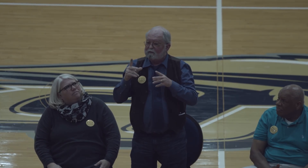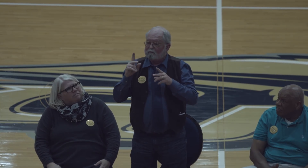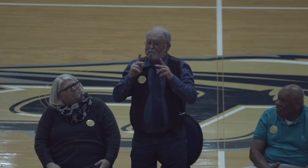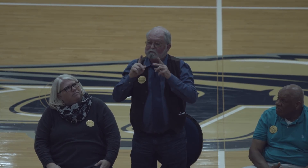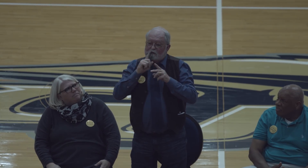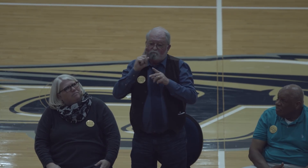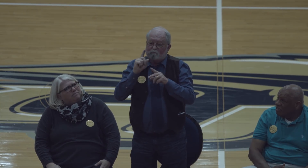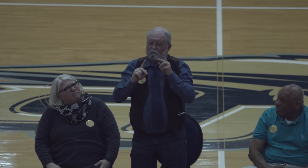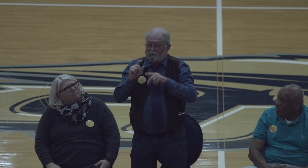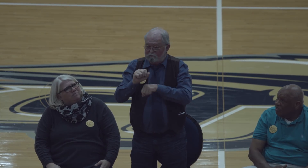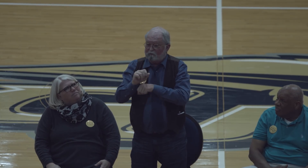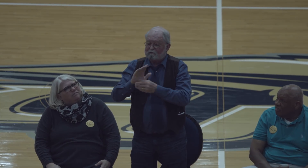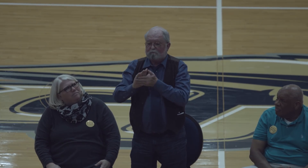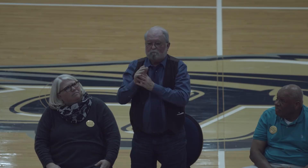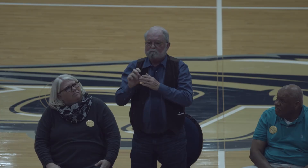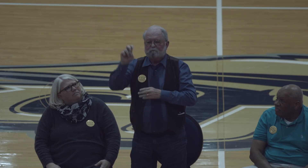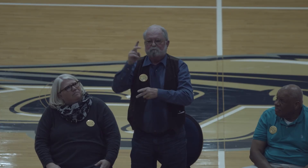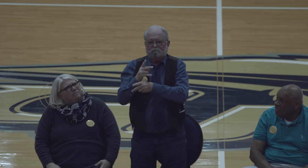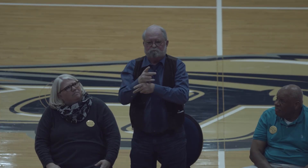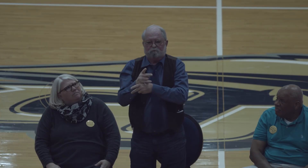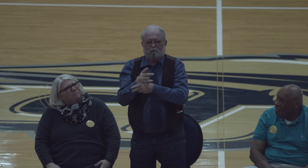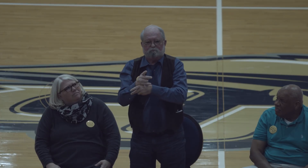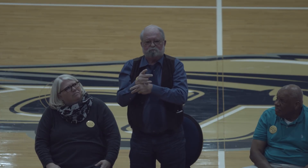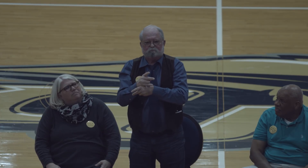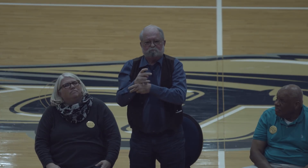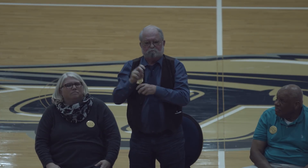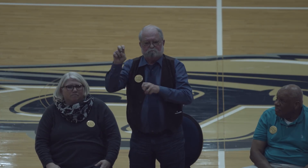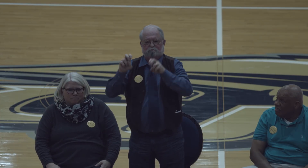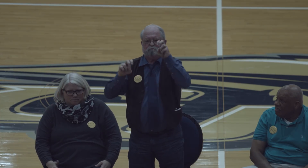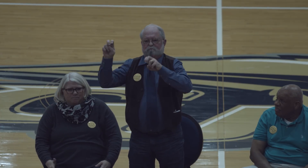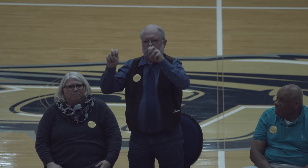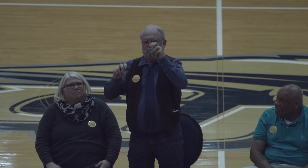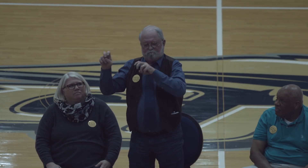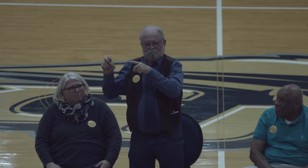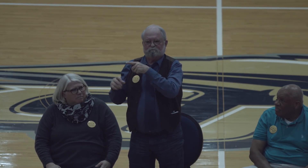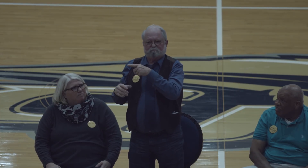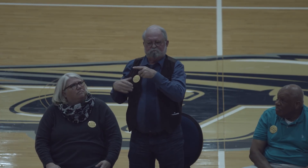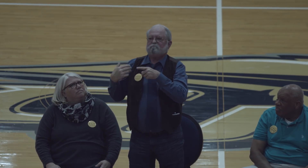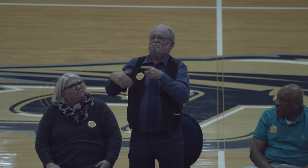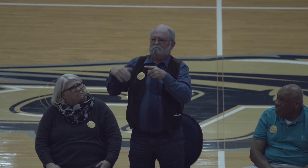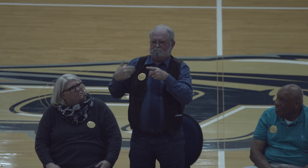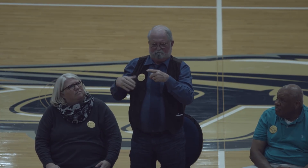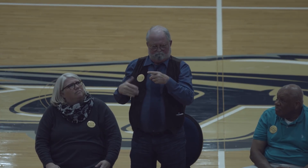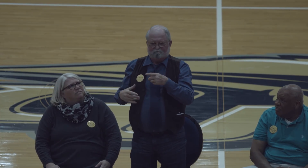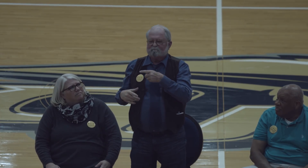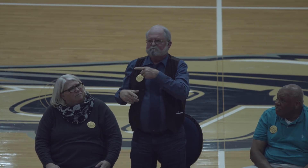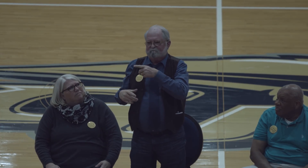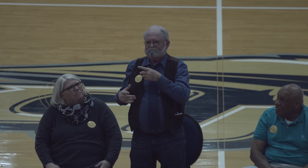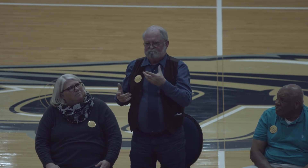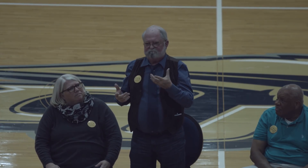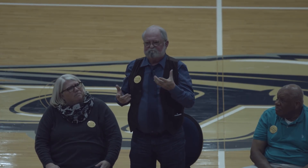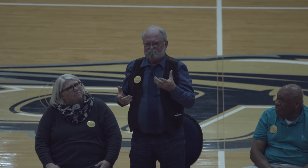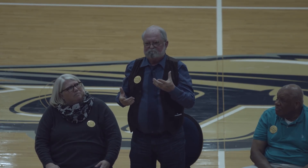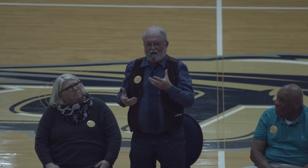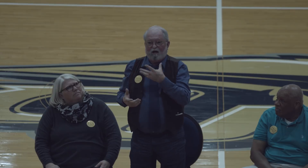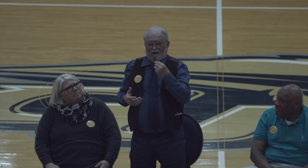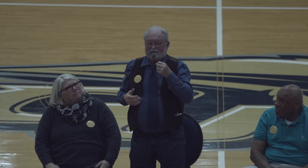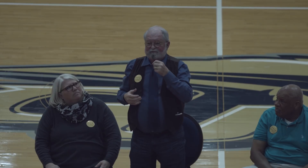significantly impacted by the movement. Many deaf people at that point and beyond started to move up the ladder and